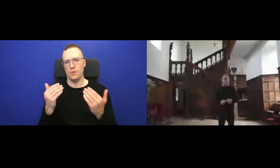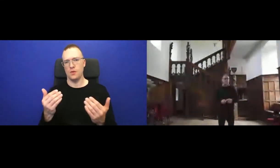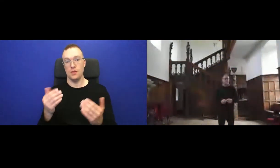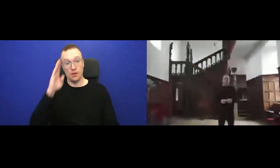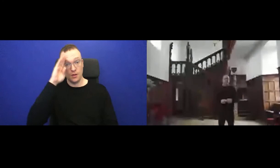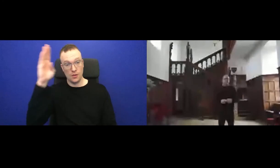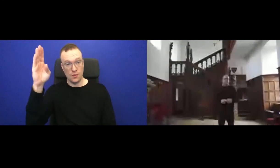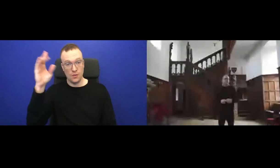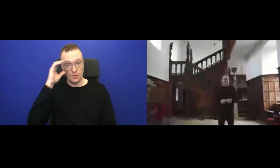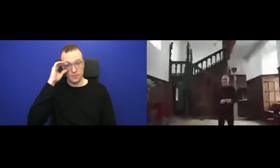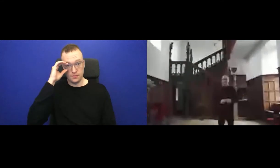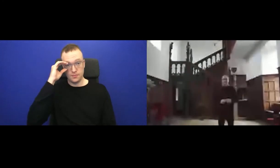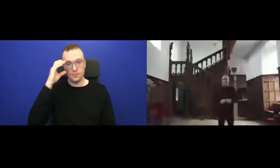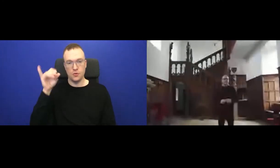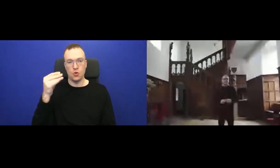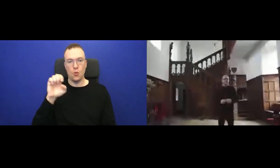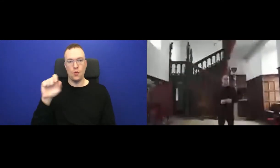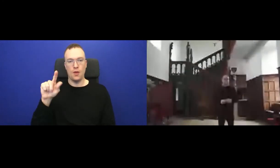Hello? Hi.